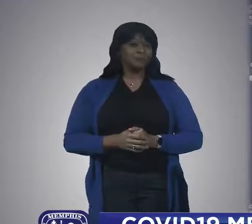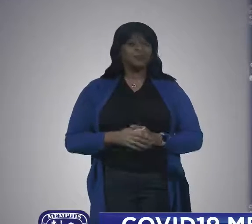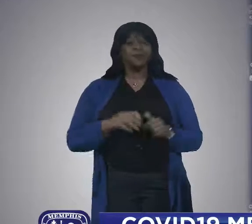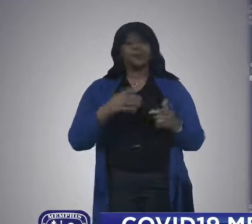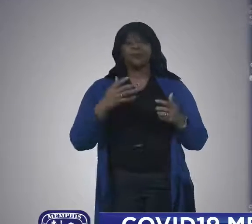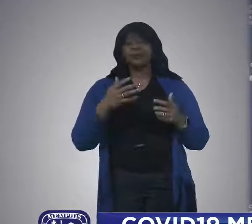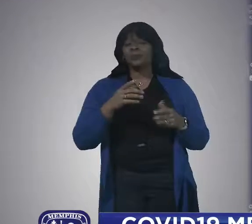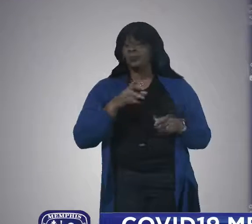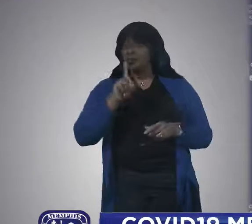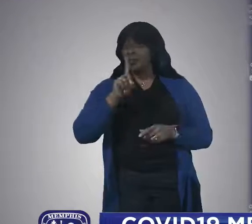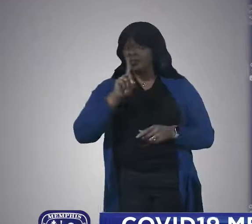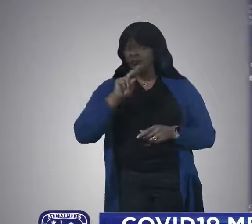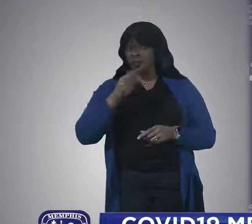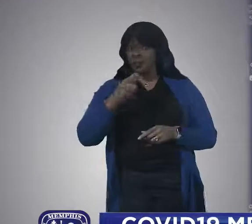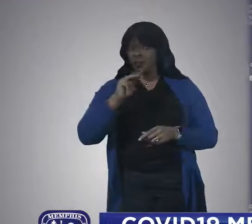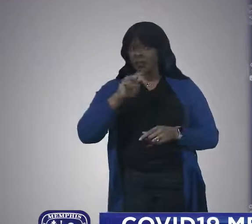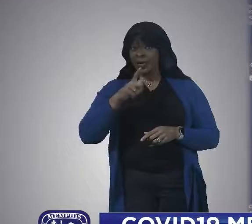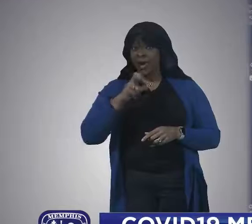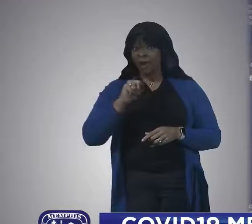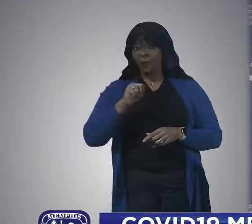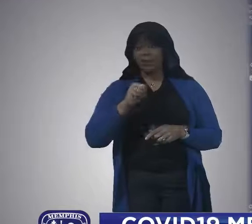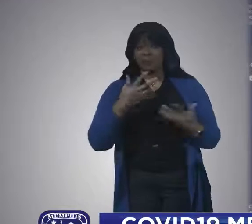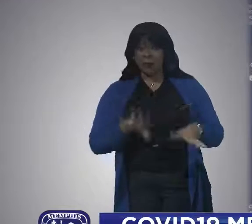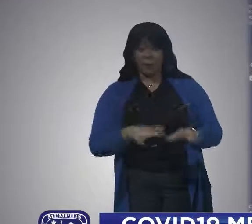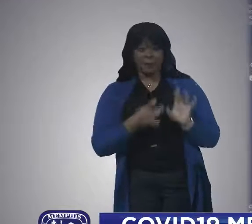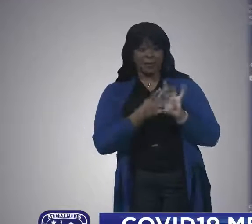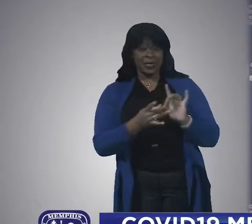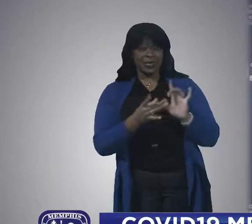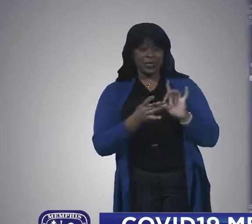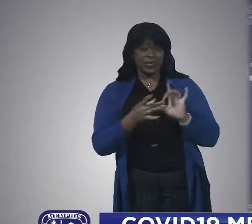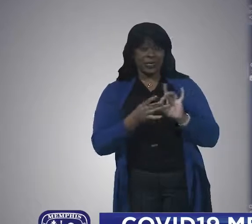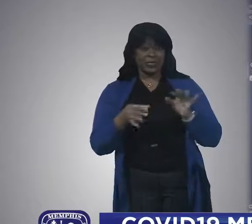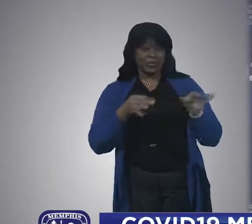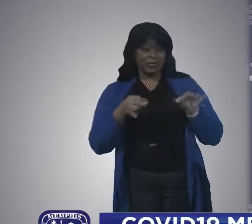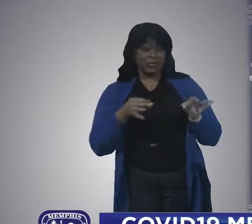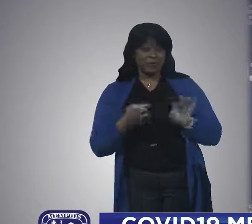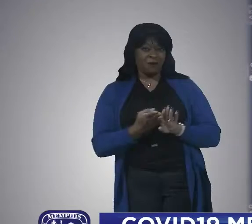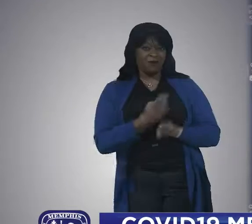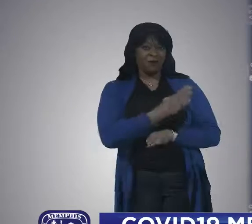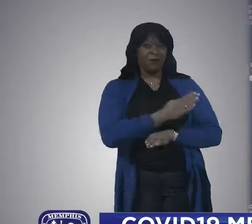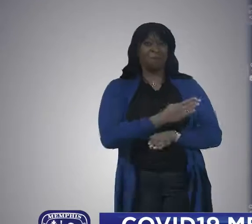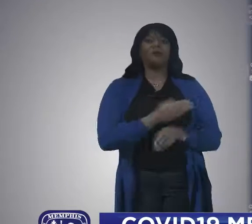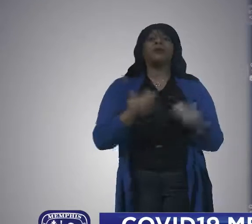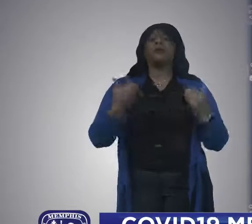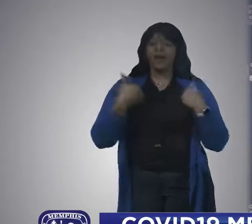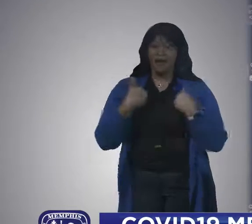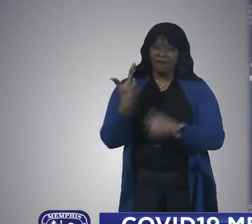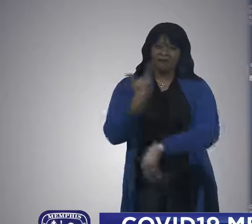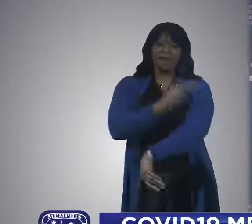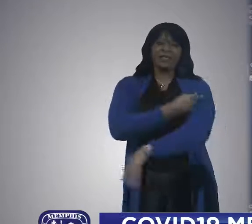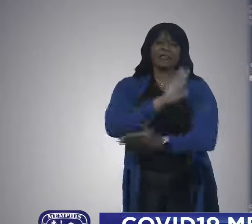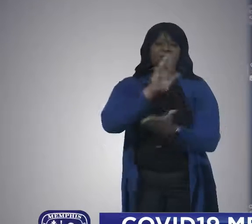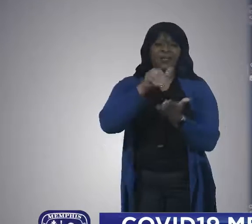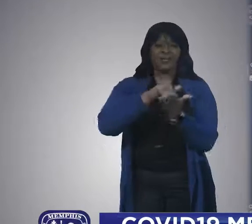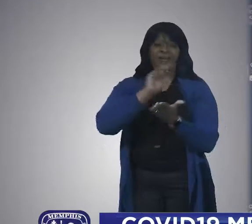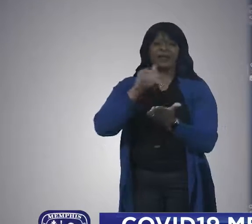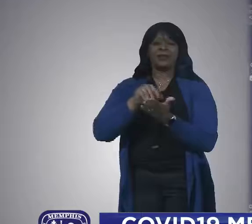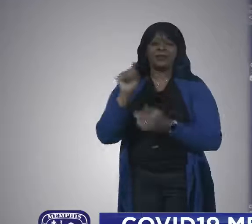Mr. McGowen, Chief McGowen, highlighted, we have vaccination sites,